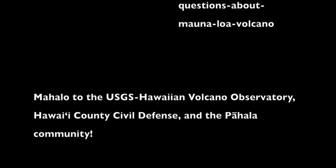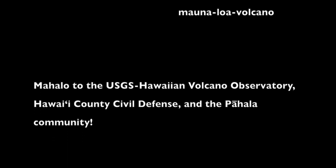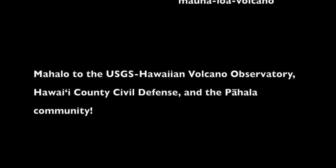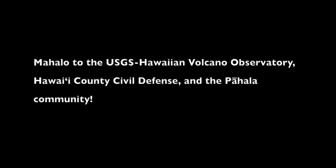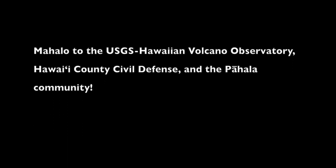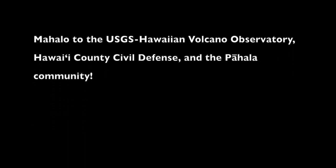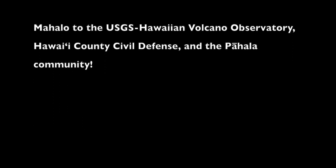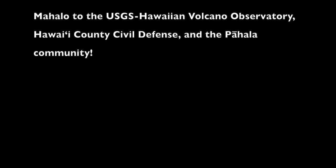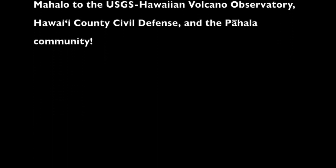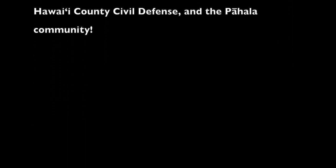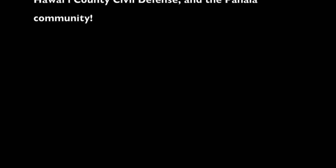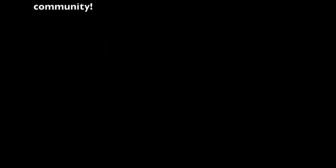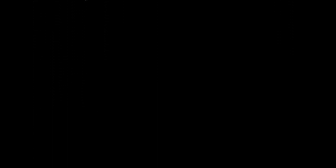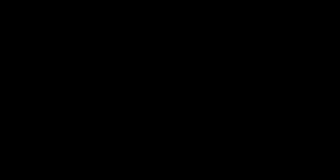So for you our focus is having a student who has no privacy actually working need city. of you know, that happen in of Esther?